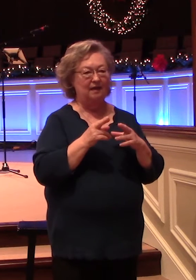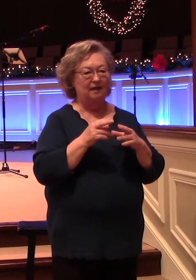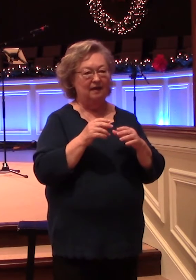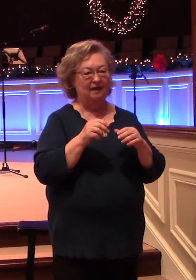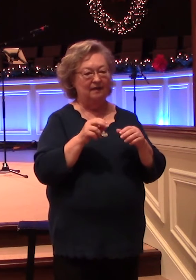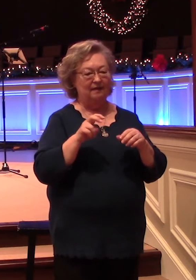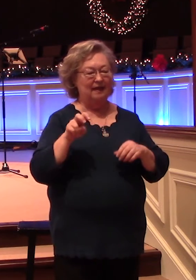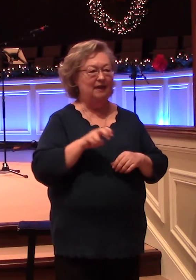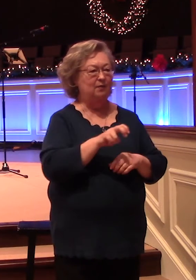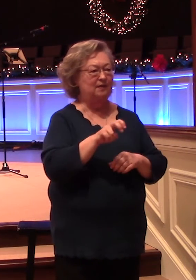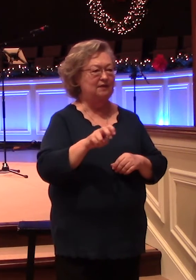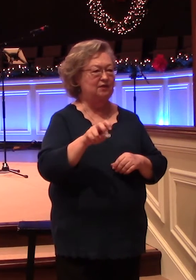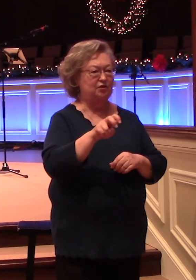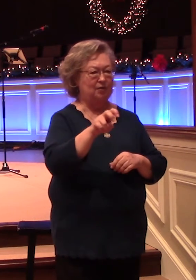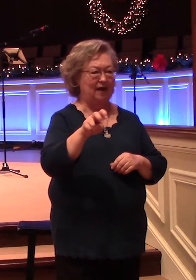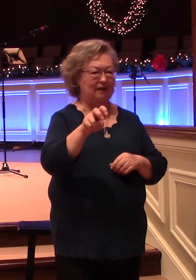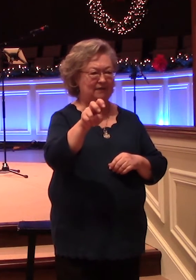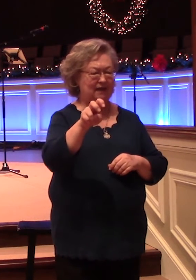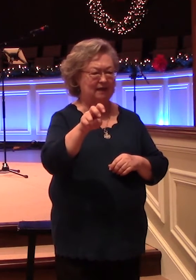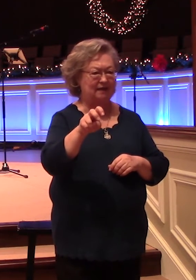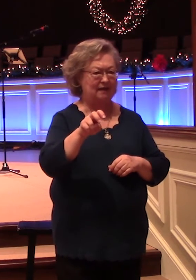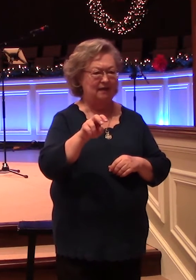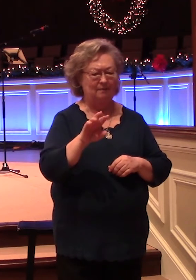with the American flags on it. Y'all got it?